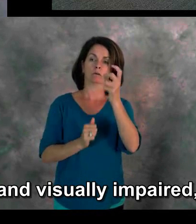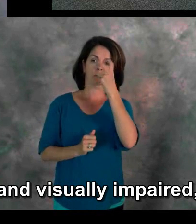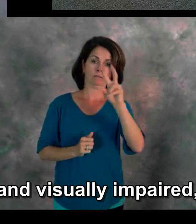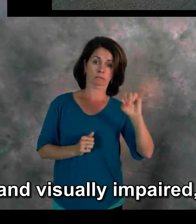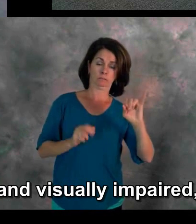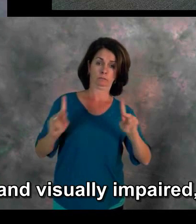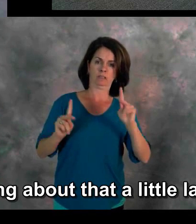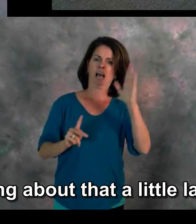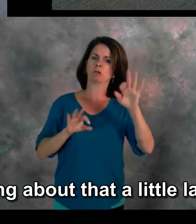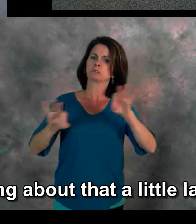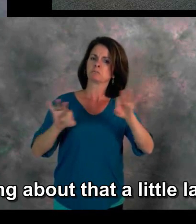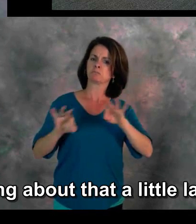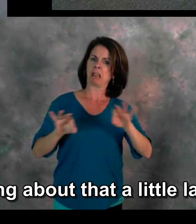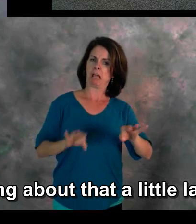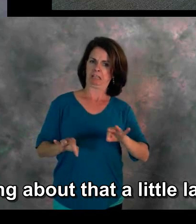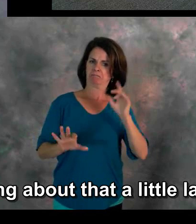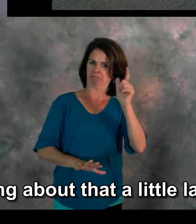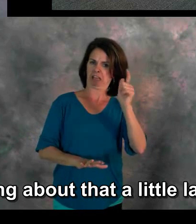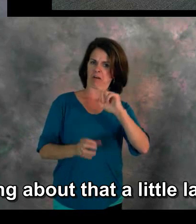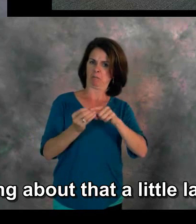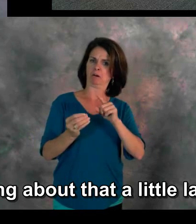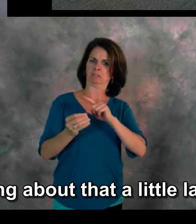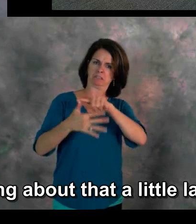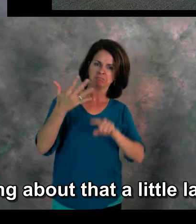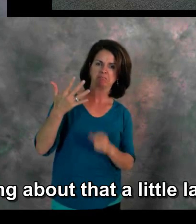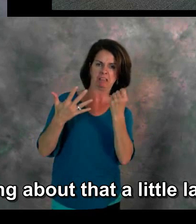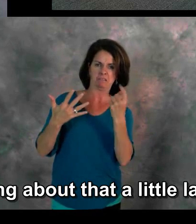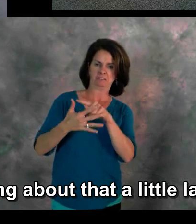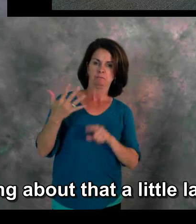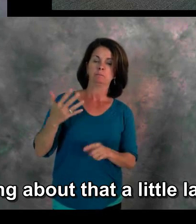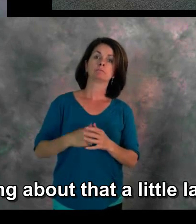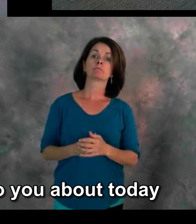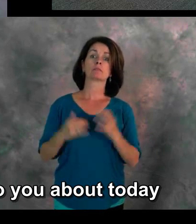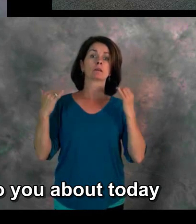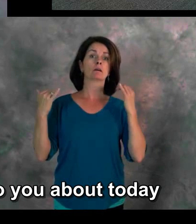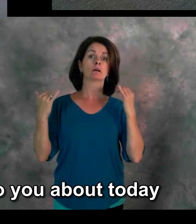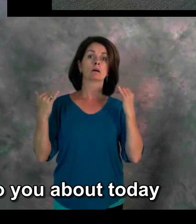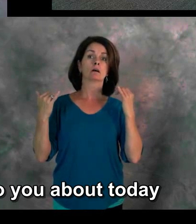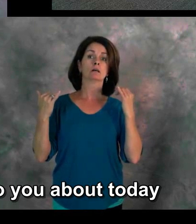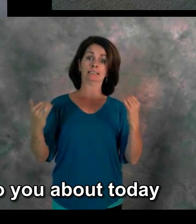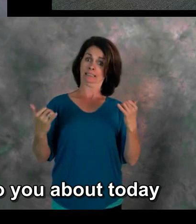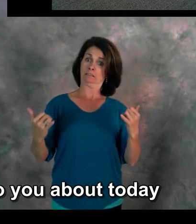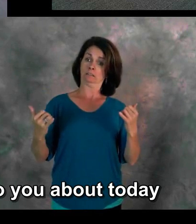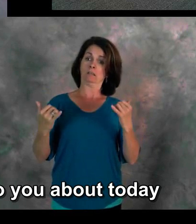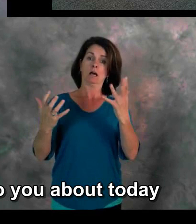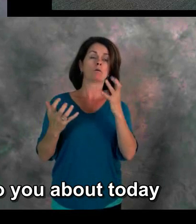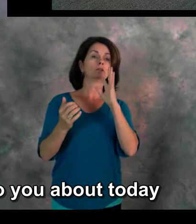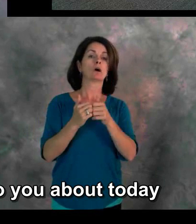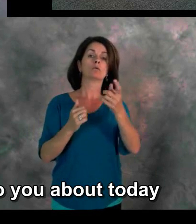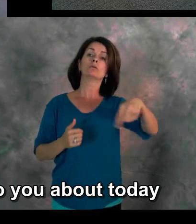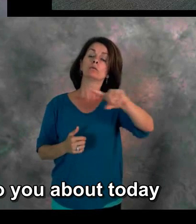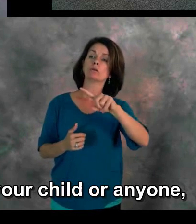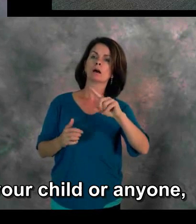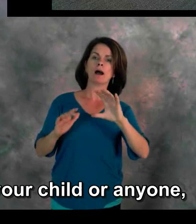blind and visually impaired, and I'm going to get to talking about that a little later. But what I want to talk to y'all about